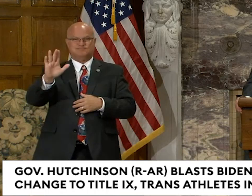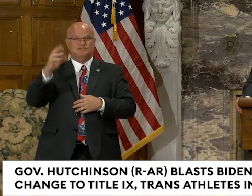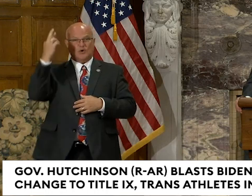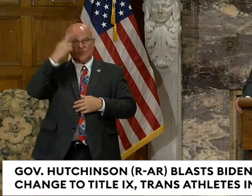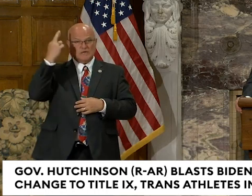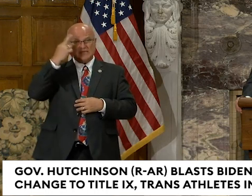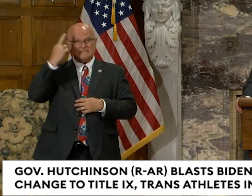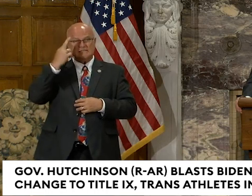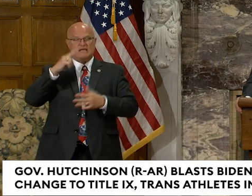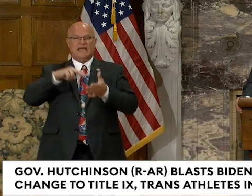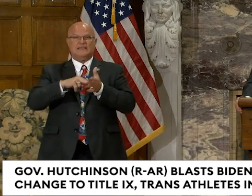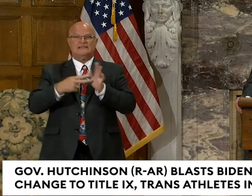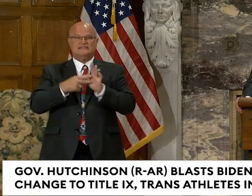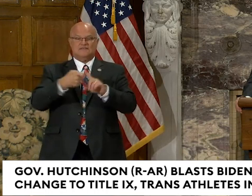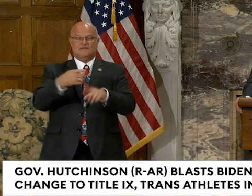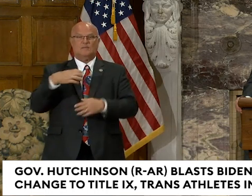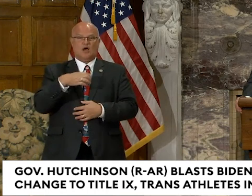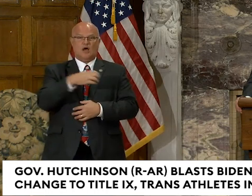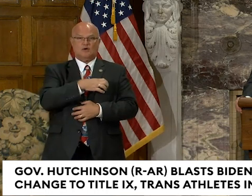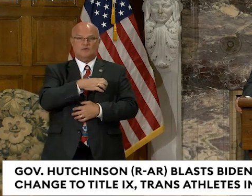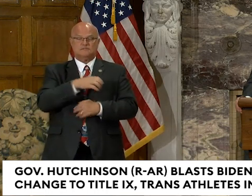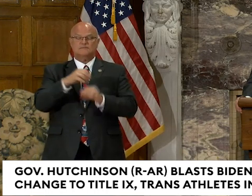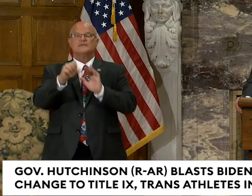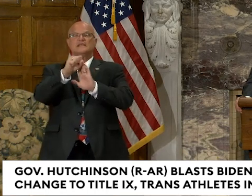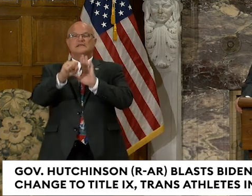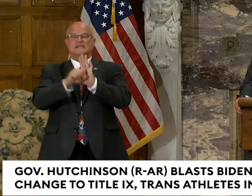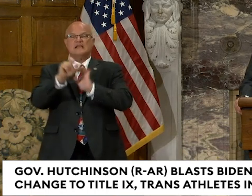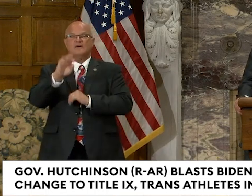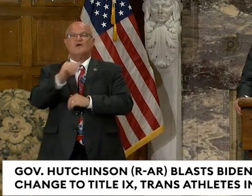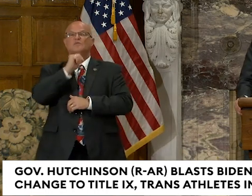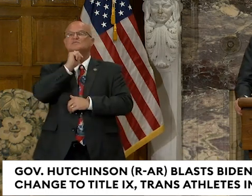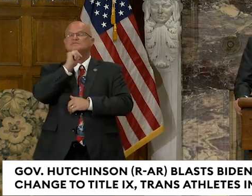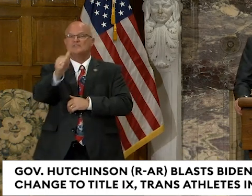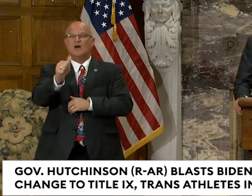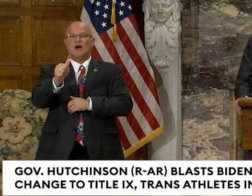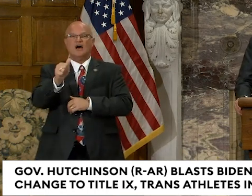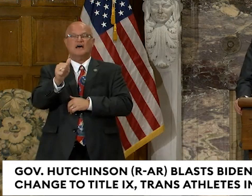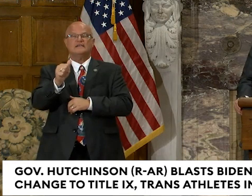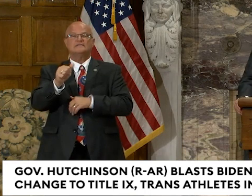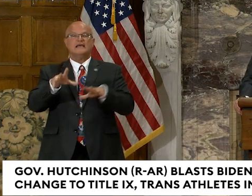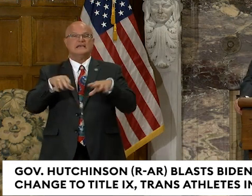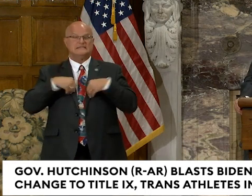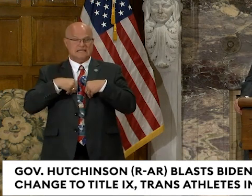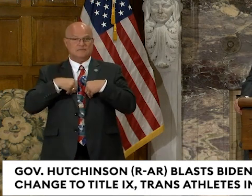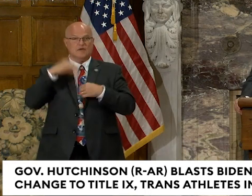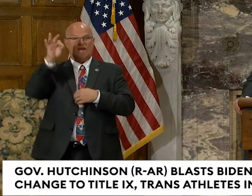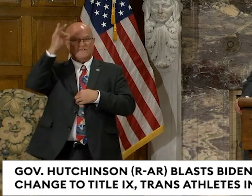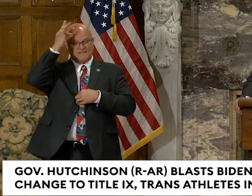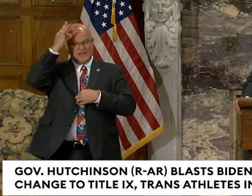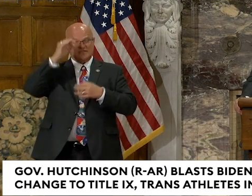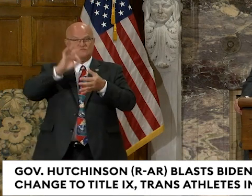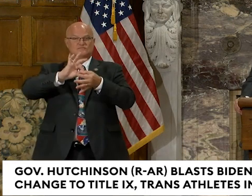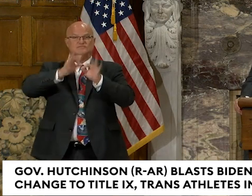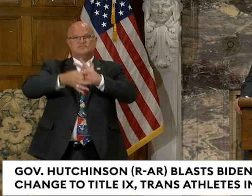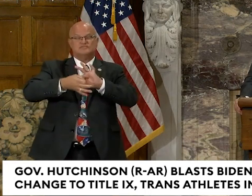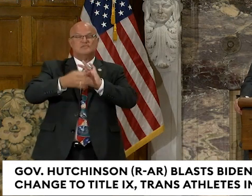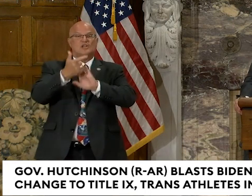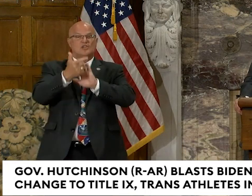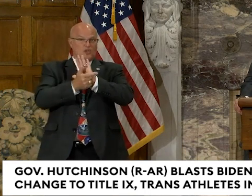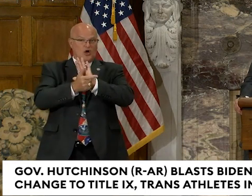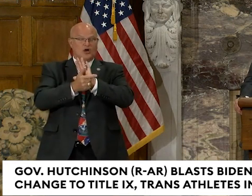reason and the intent of Congress. The state of Arkansas will not stand by idly while the federal government seeks to redefine federal